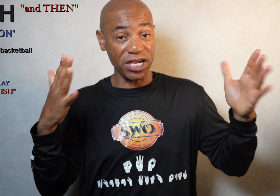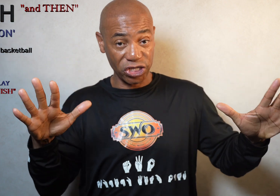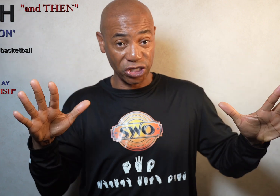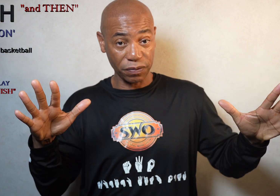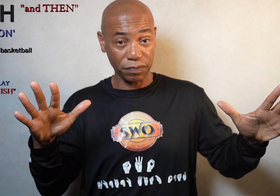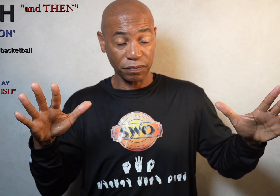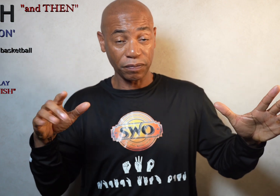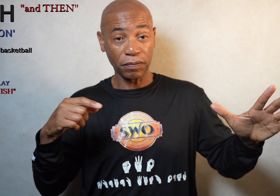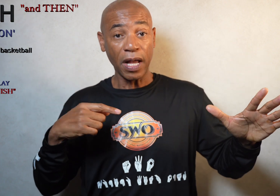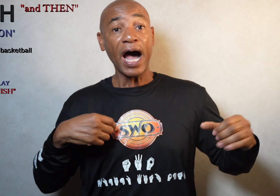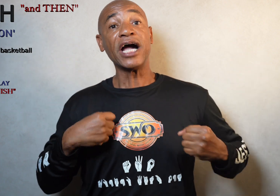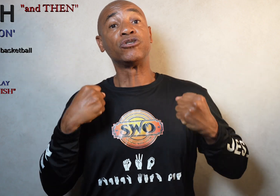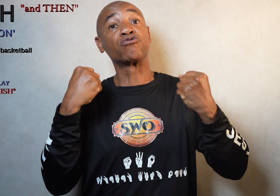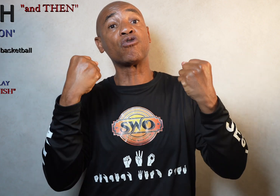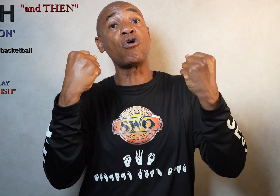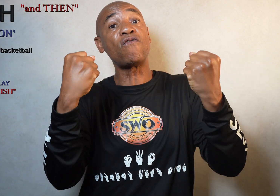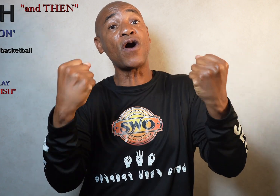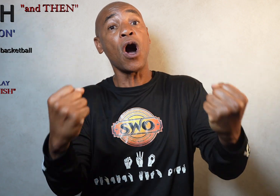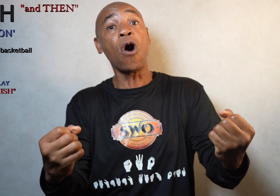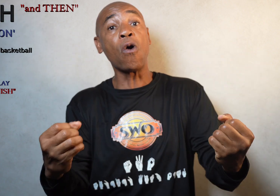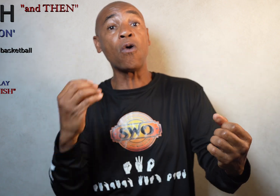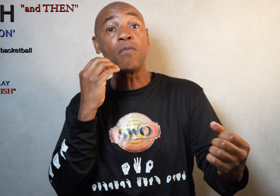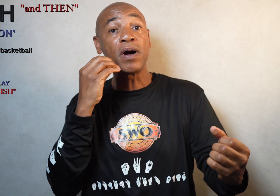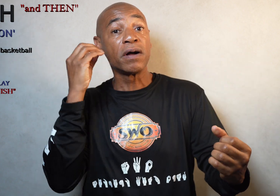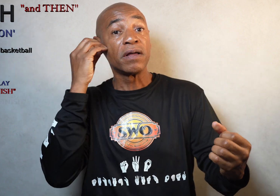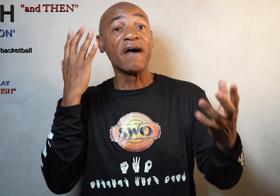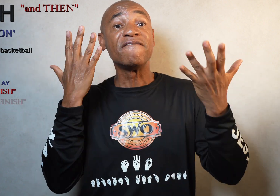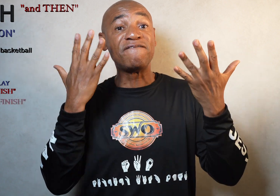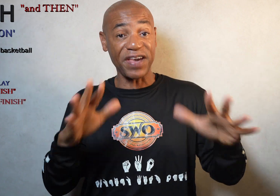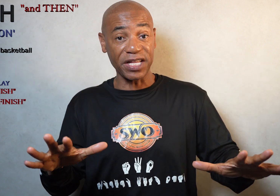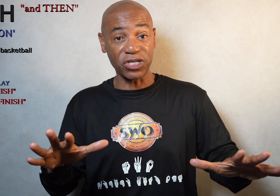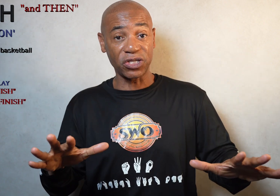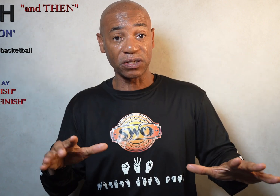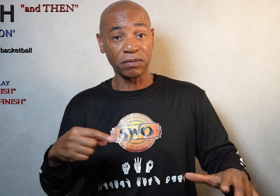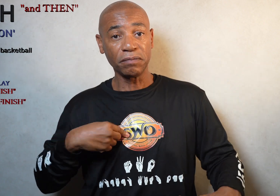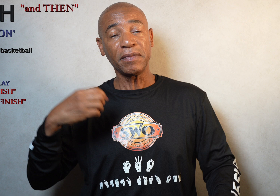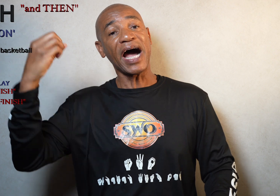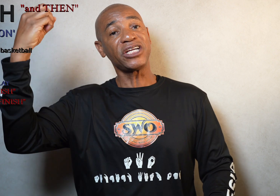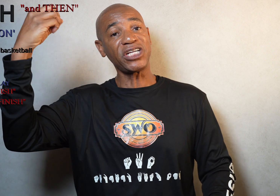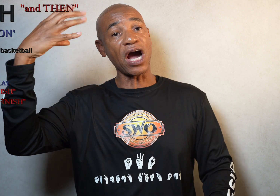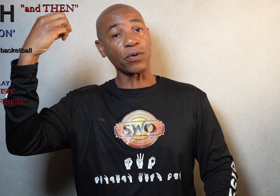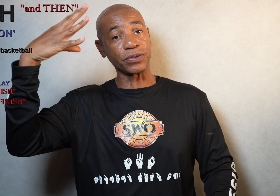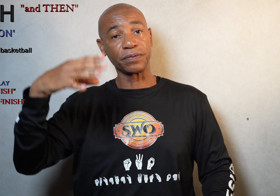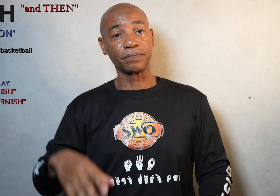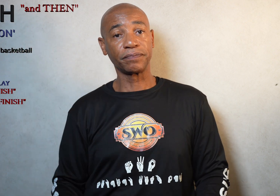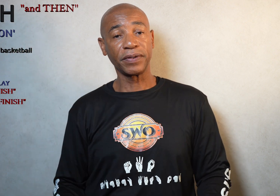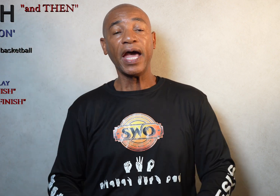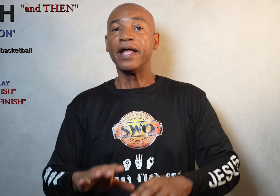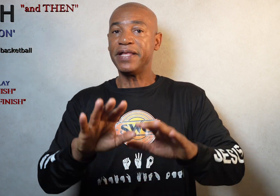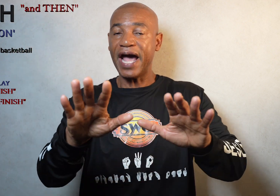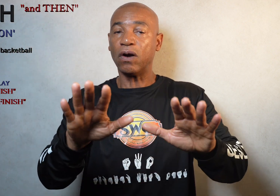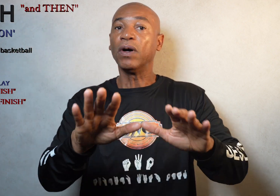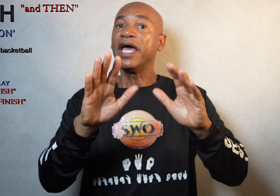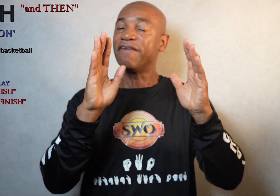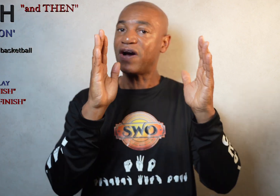finish. I drove home, finish. I showered. Now, if I